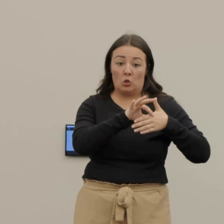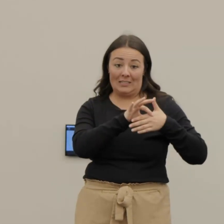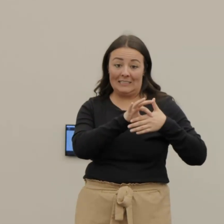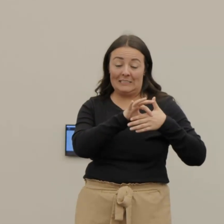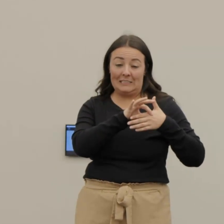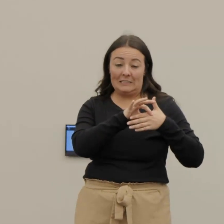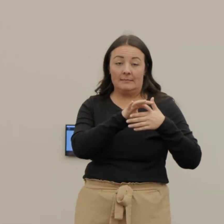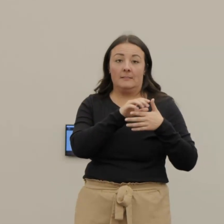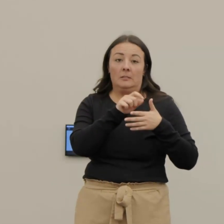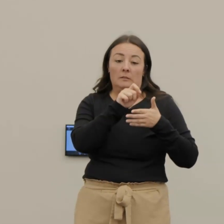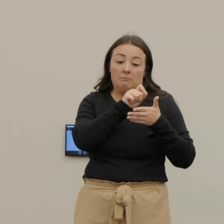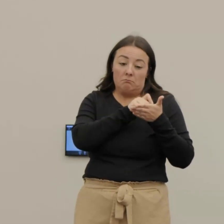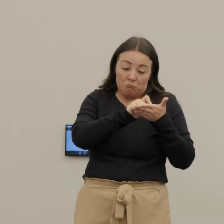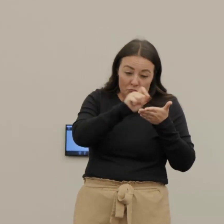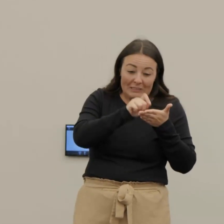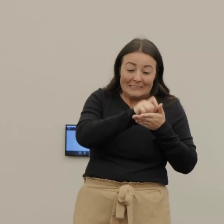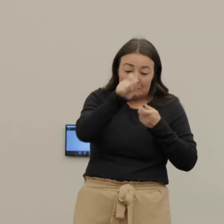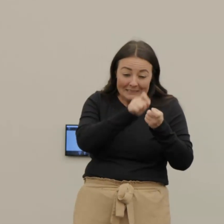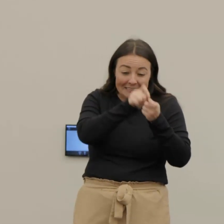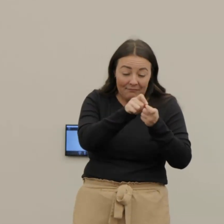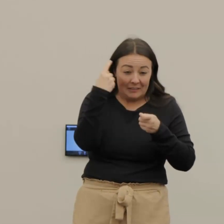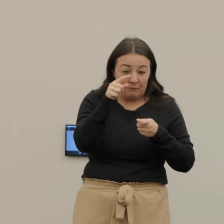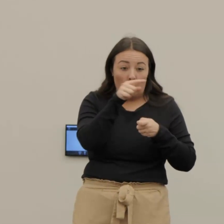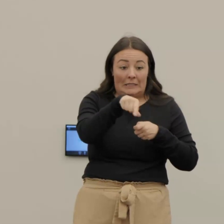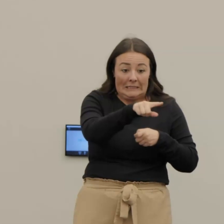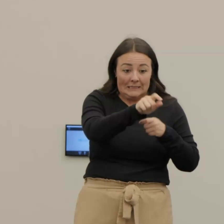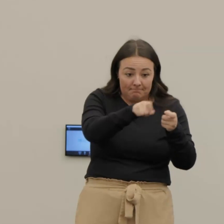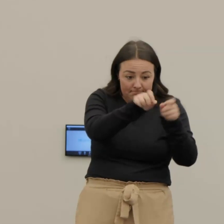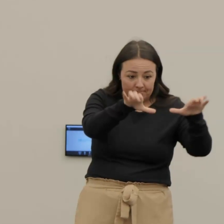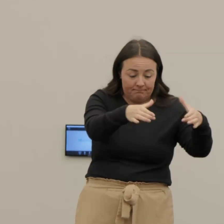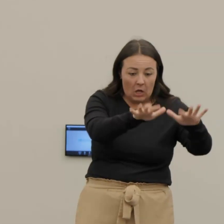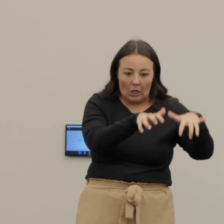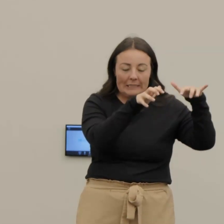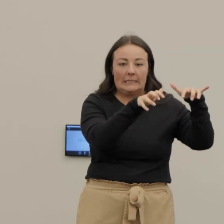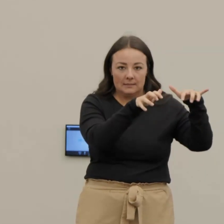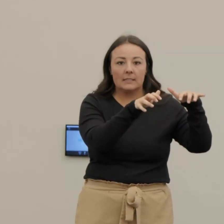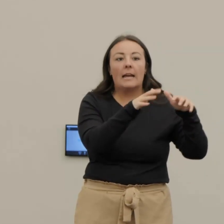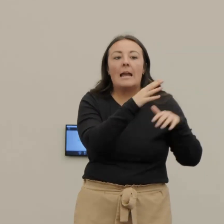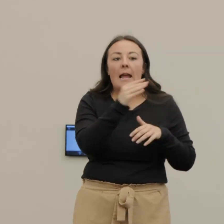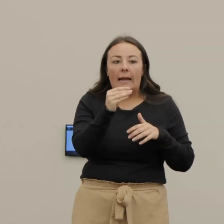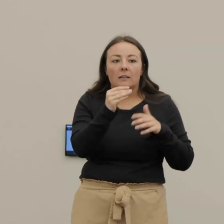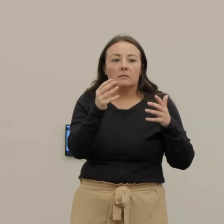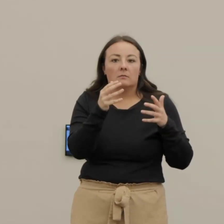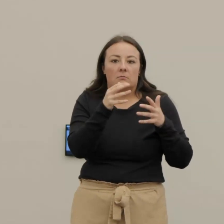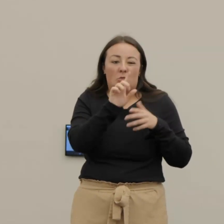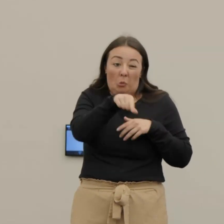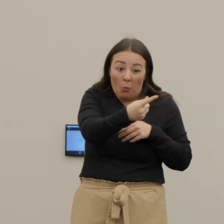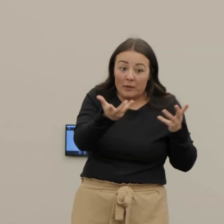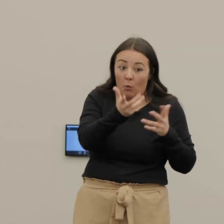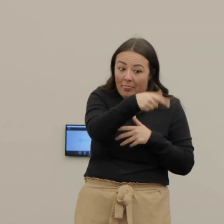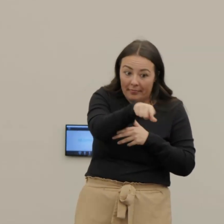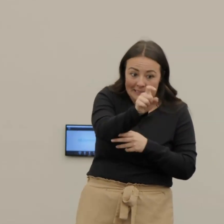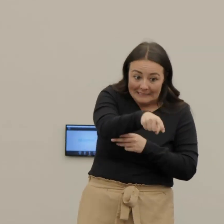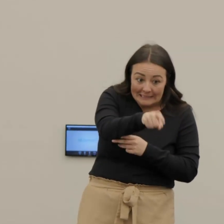audience, only what they need, and in their own words, not